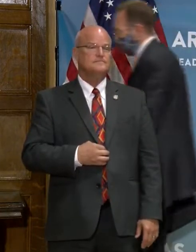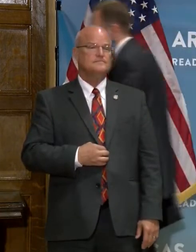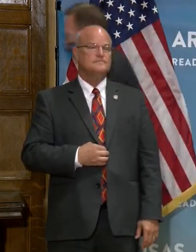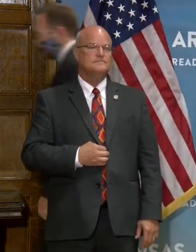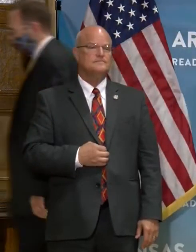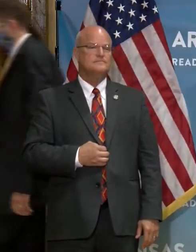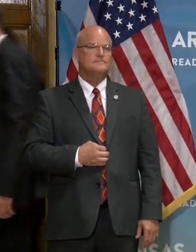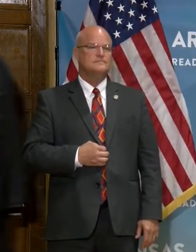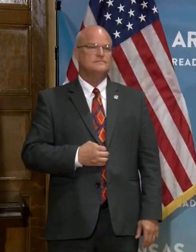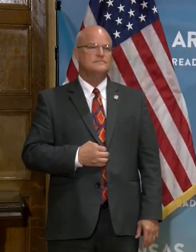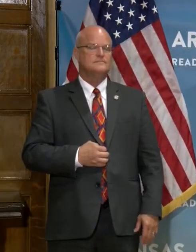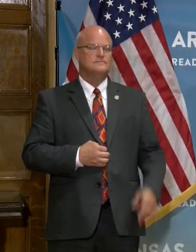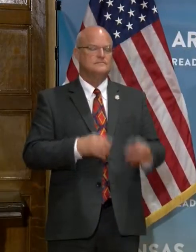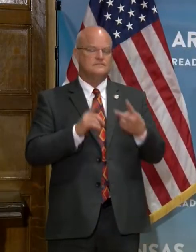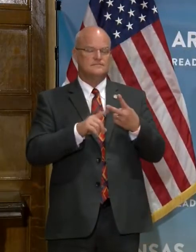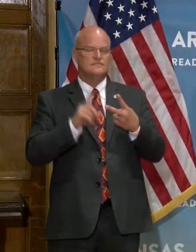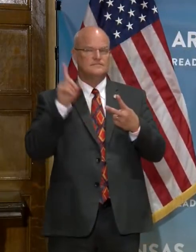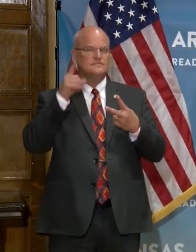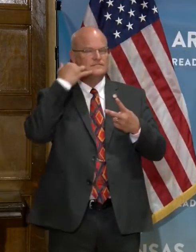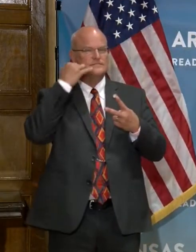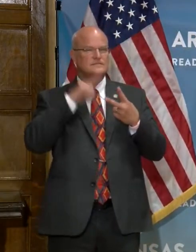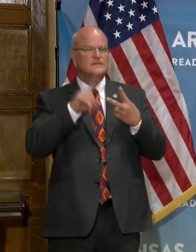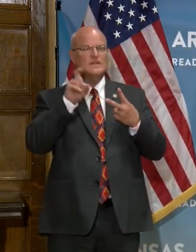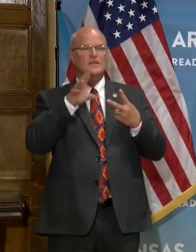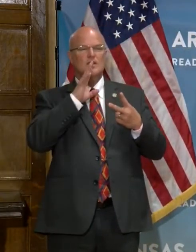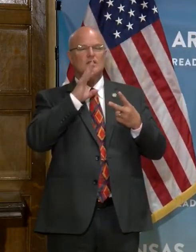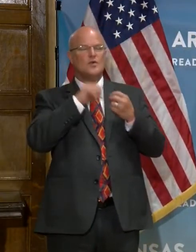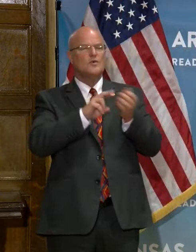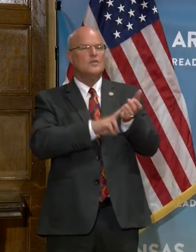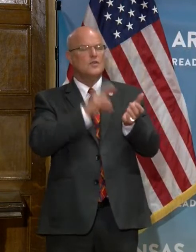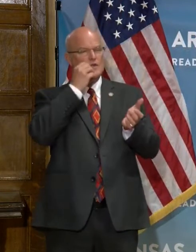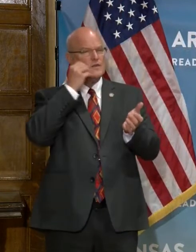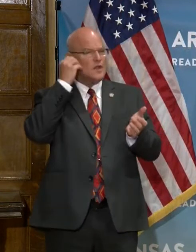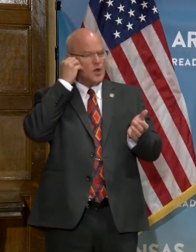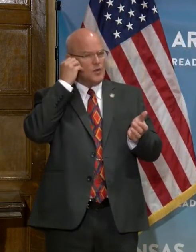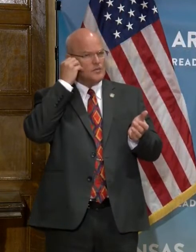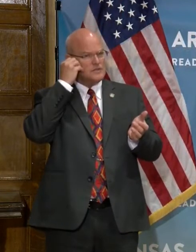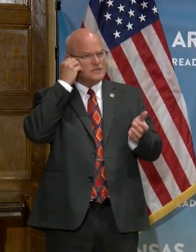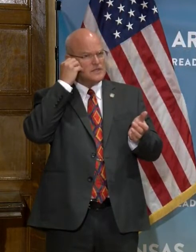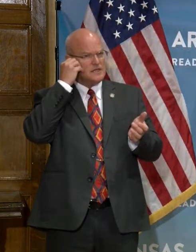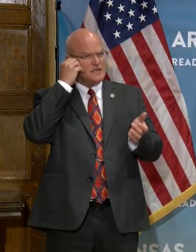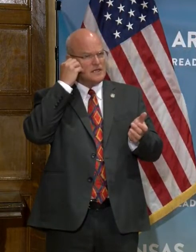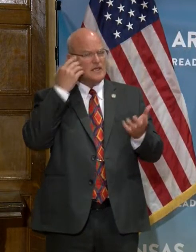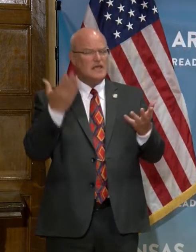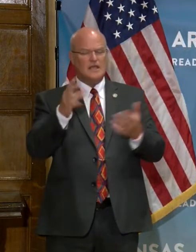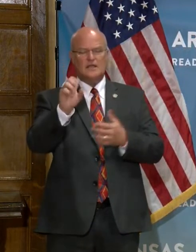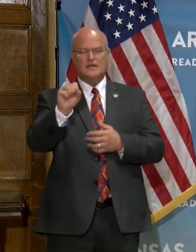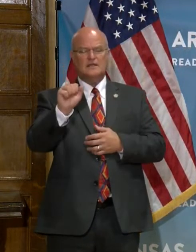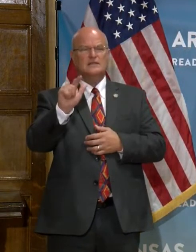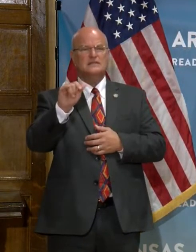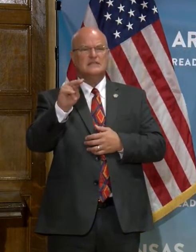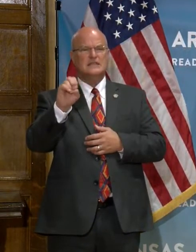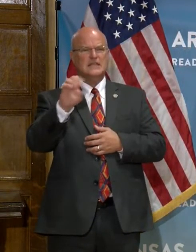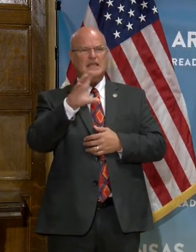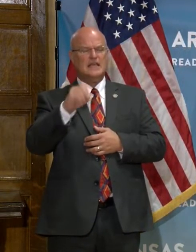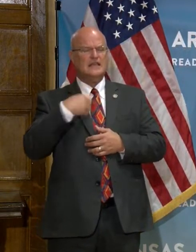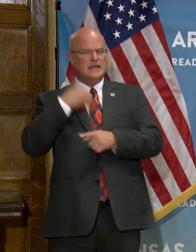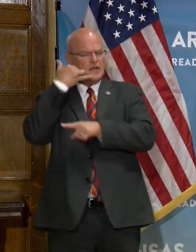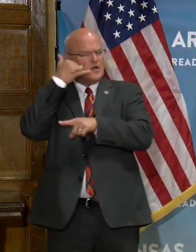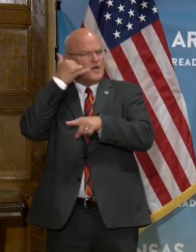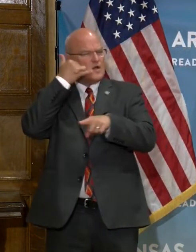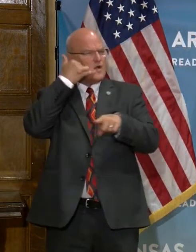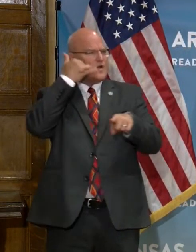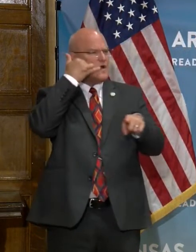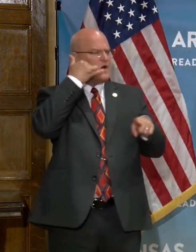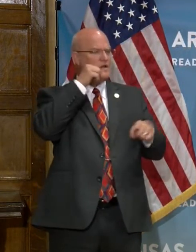Okay, thank you. And my second question was, sticking with nursing homes there, here in Saline County, I called nearly every one of ours